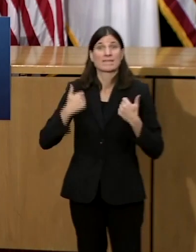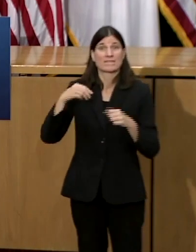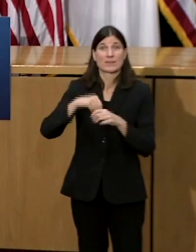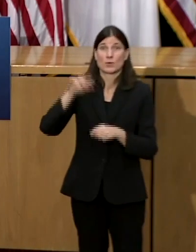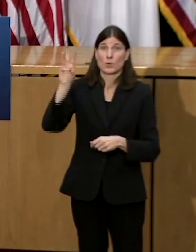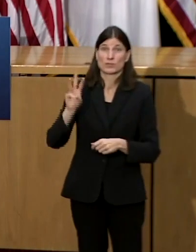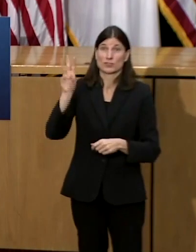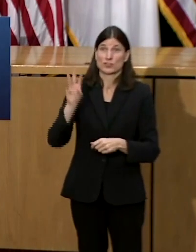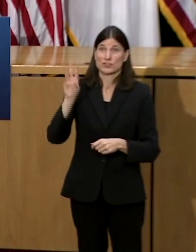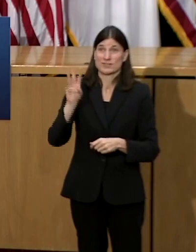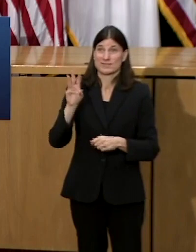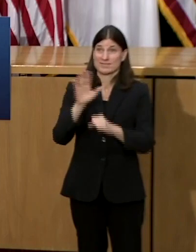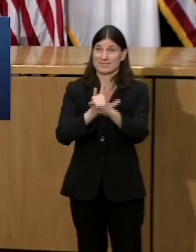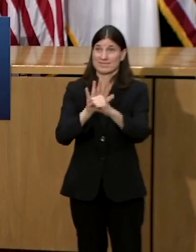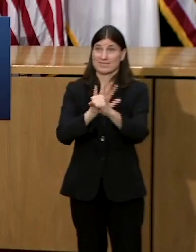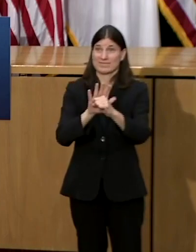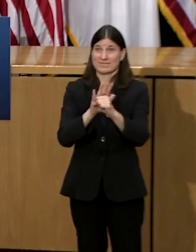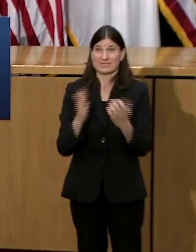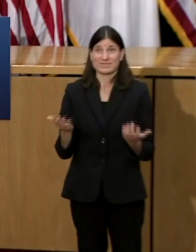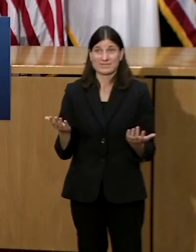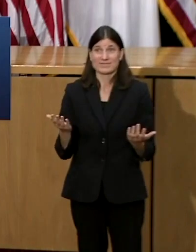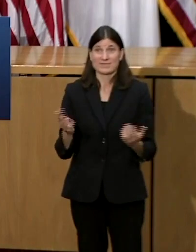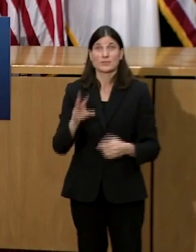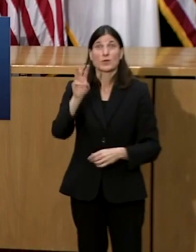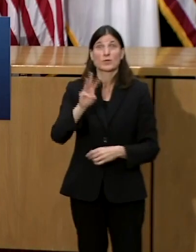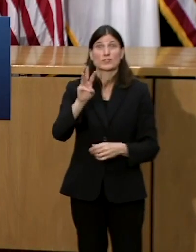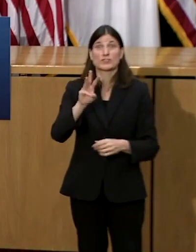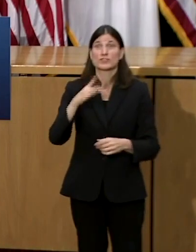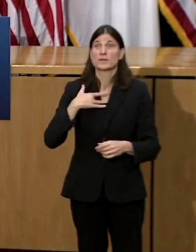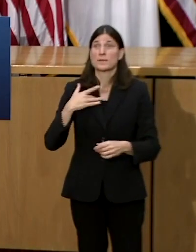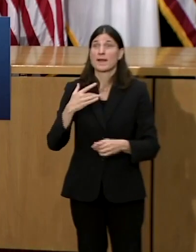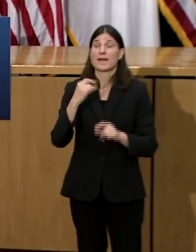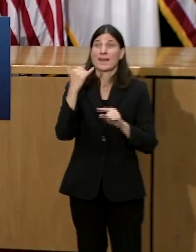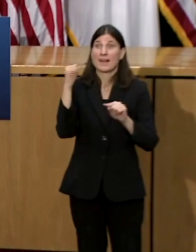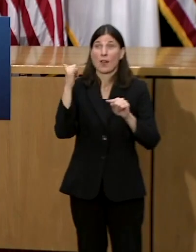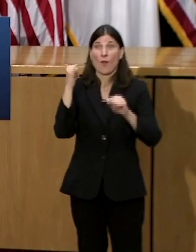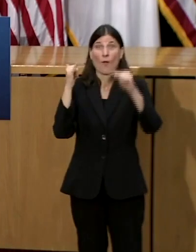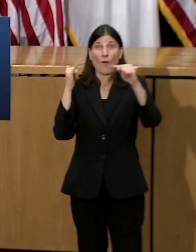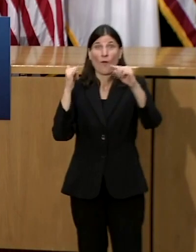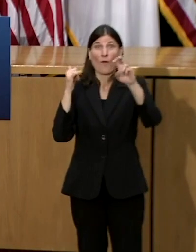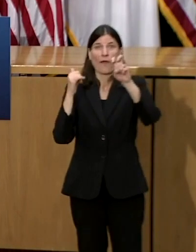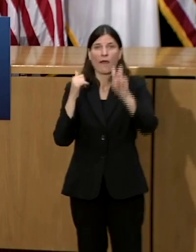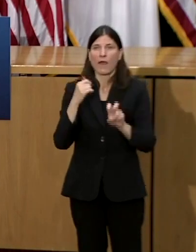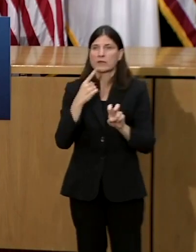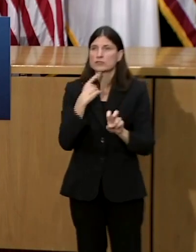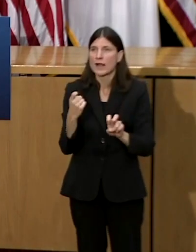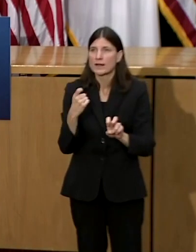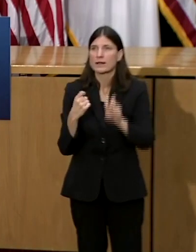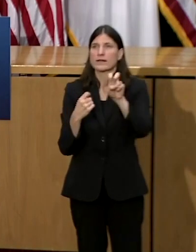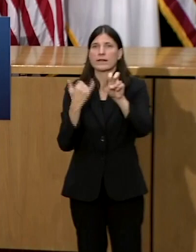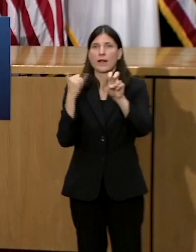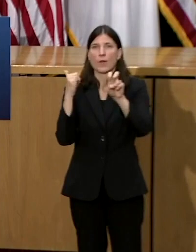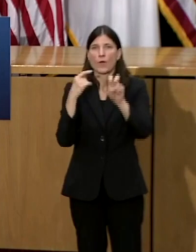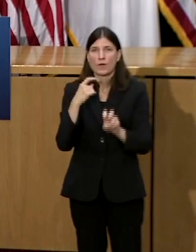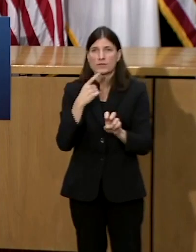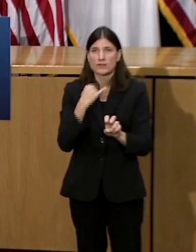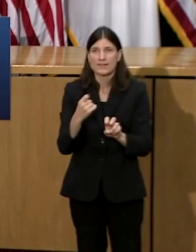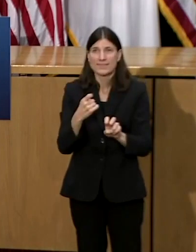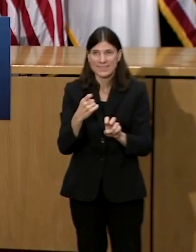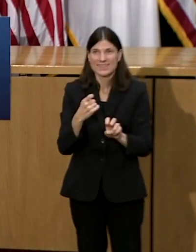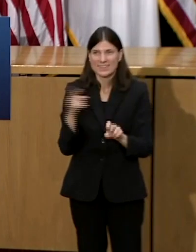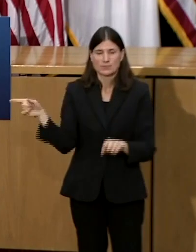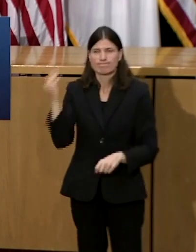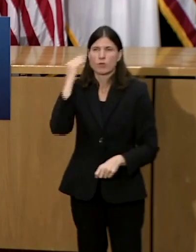red, and my patients haven't been able to return to in-person learning yet. And I'm seeing very disturbing trends.